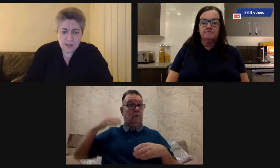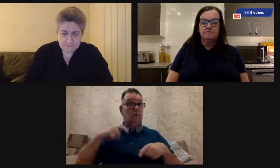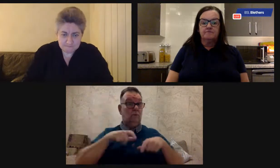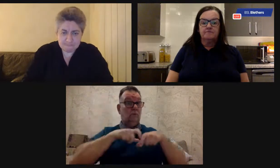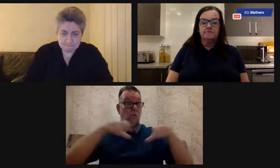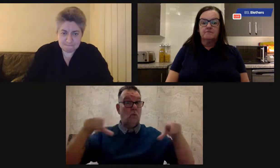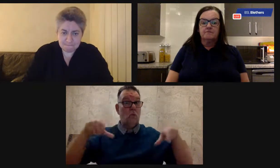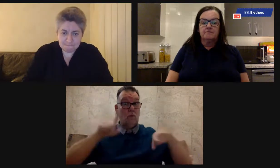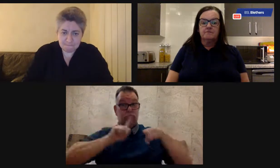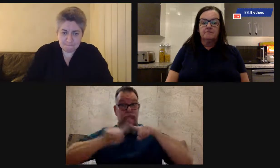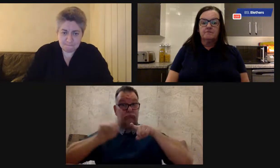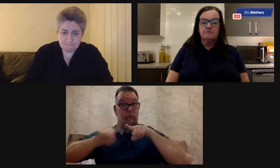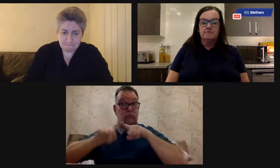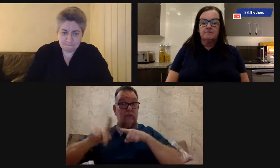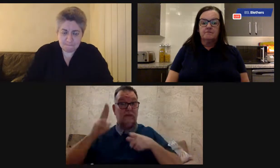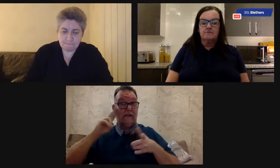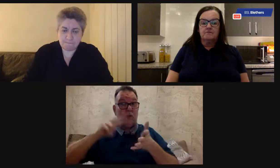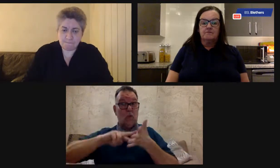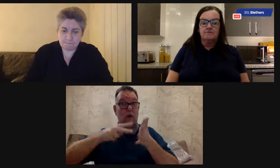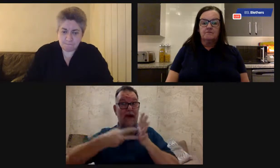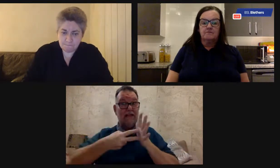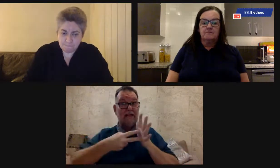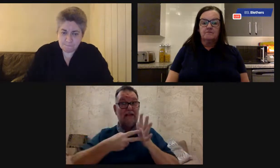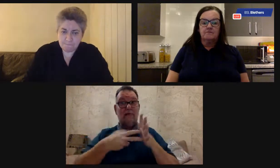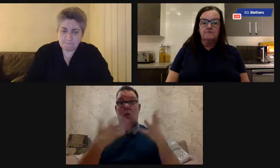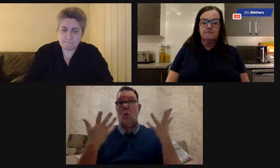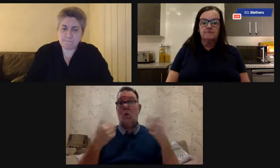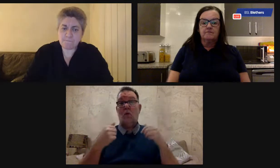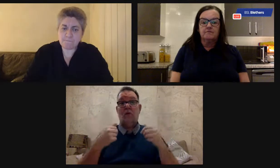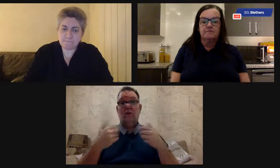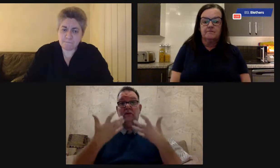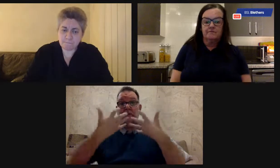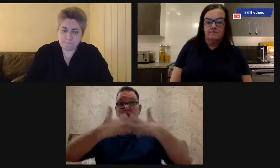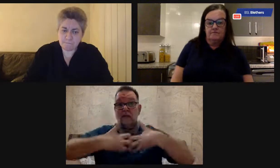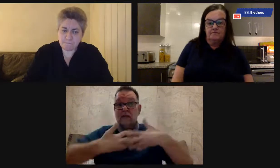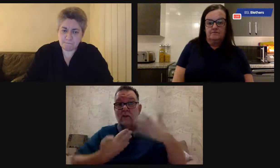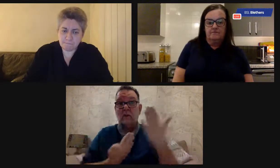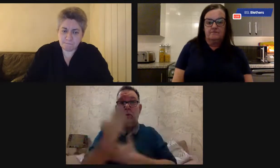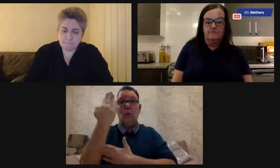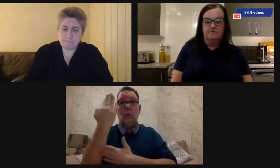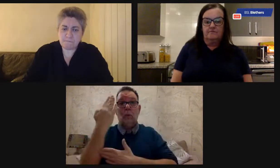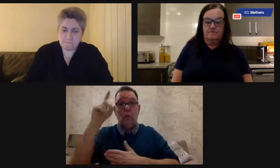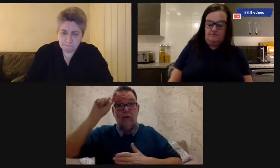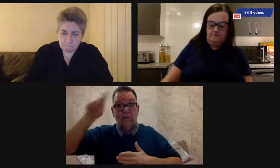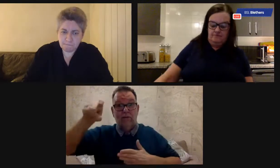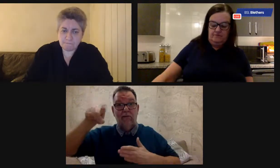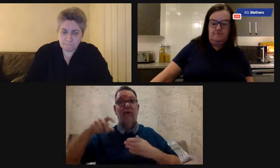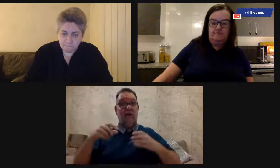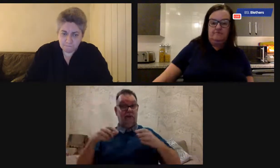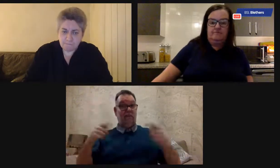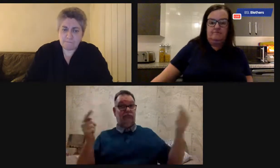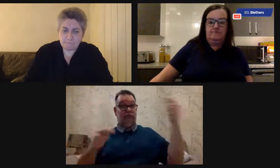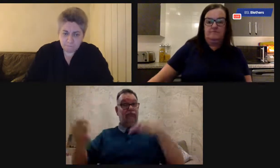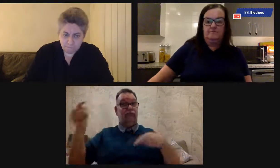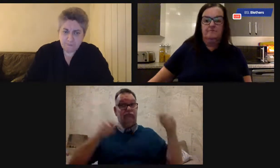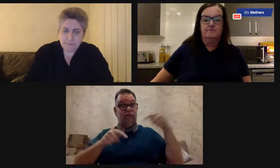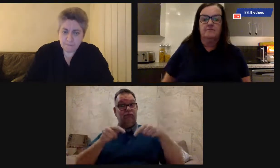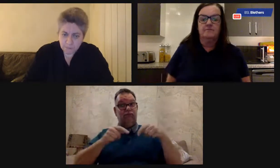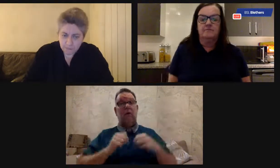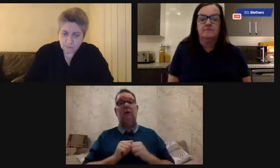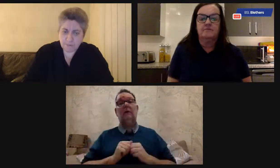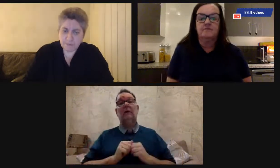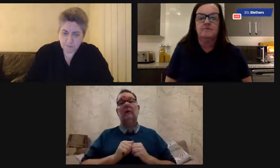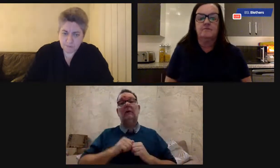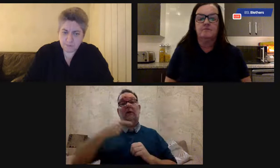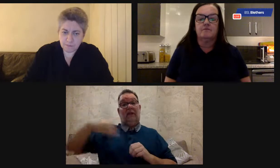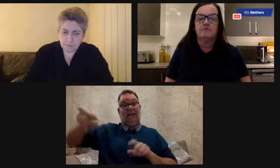in at times? Well, in the past, we used to have stalls at different deaf organisations, when it was any